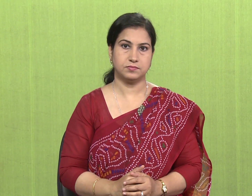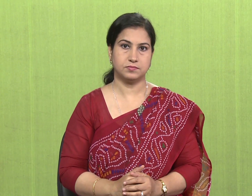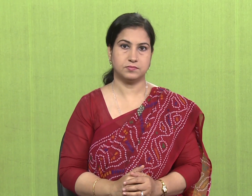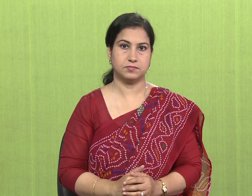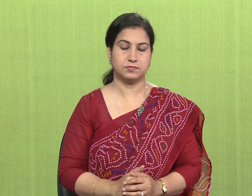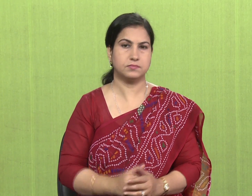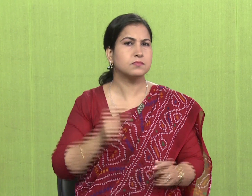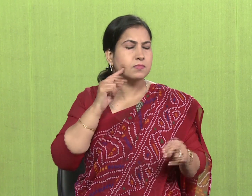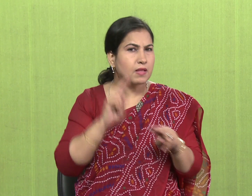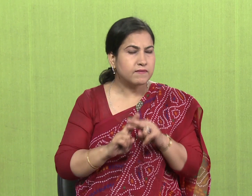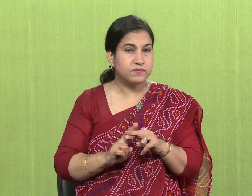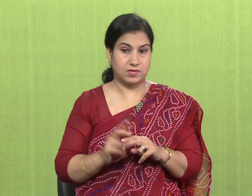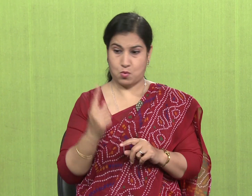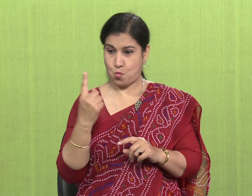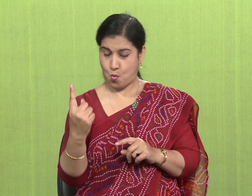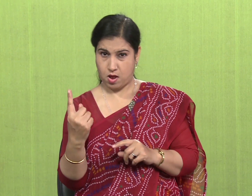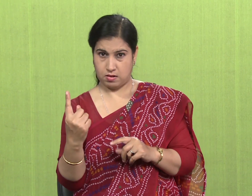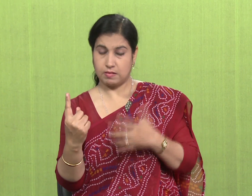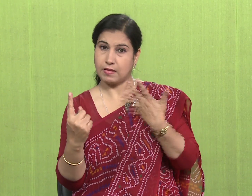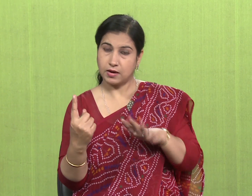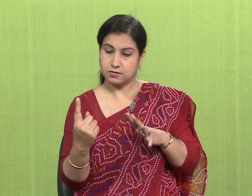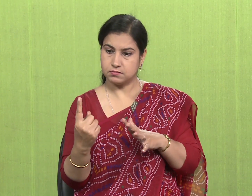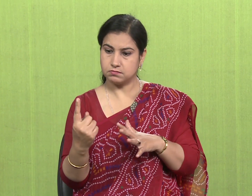If any one component is disrupted,